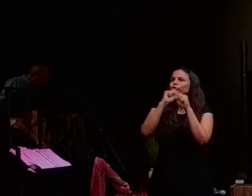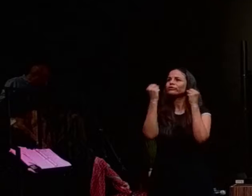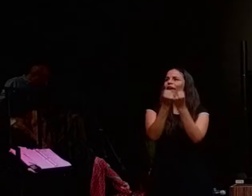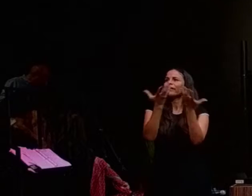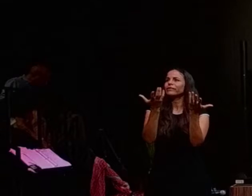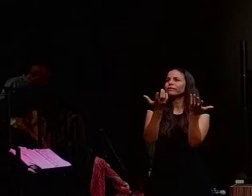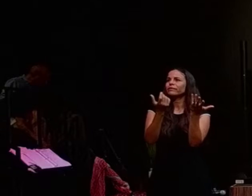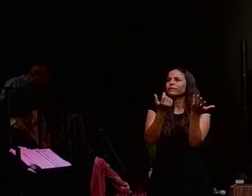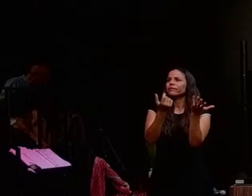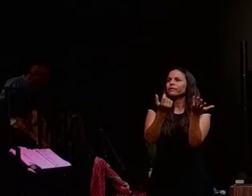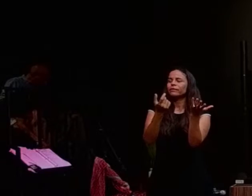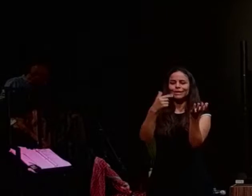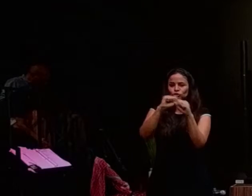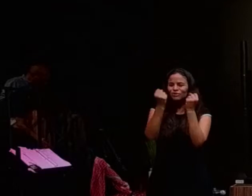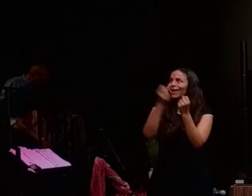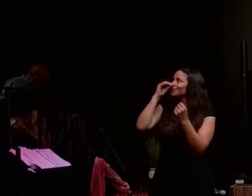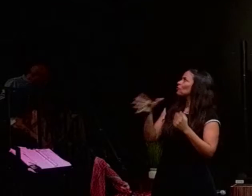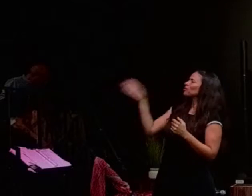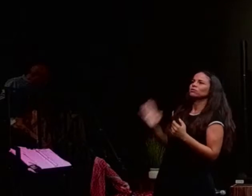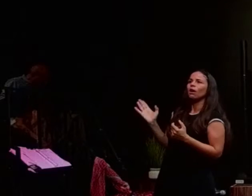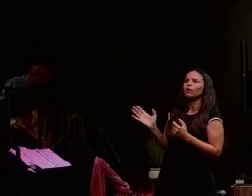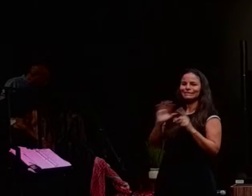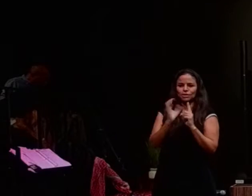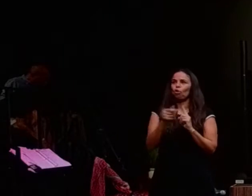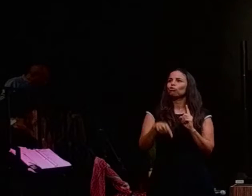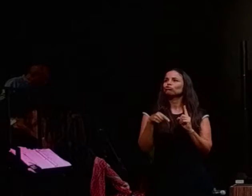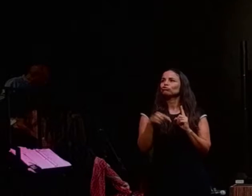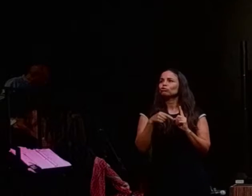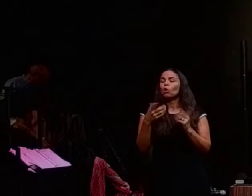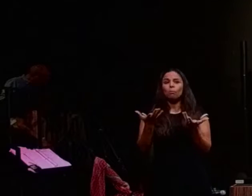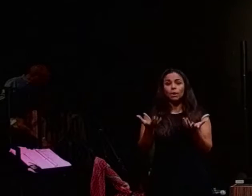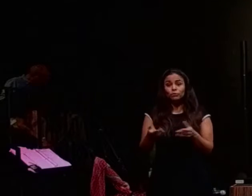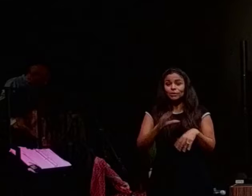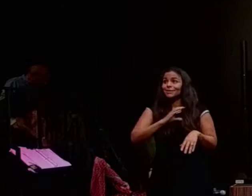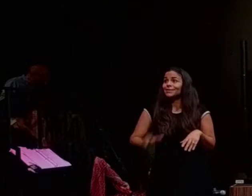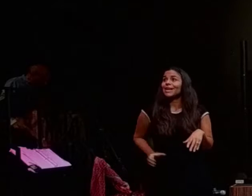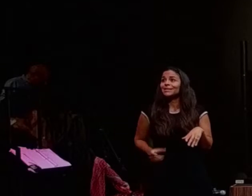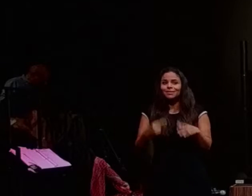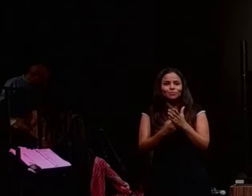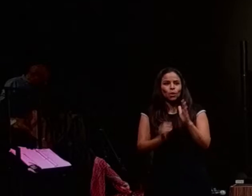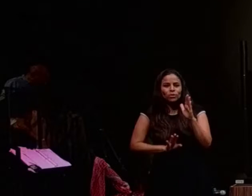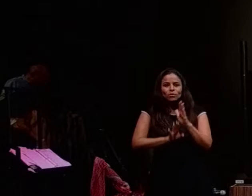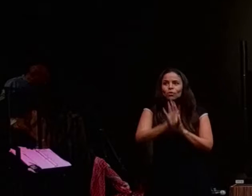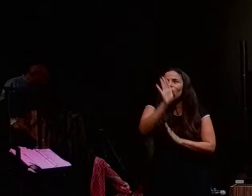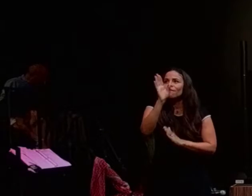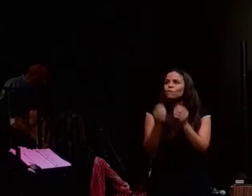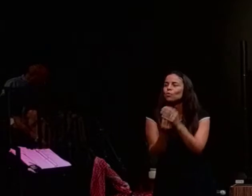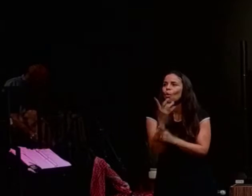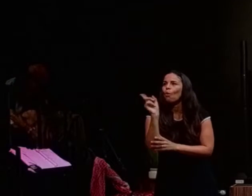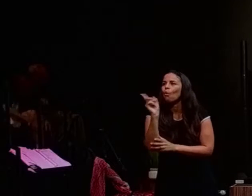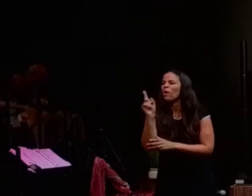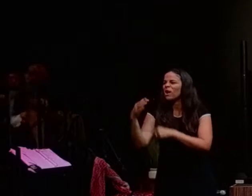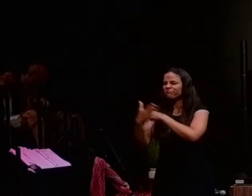throughout just our culture as a whole, But yet we see Christianity thrive oftentimes in places where they experience